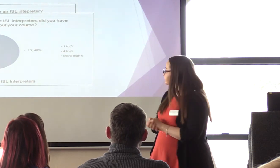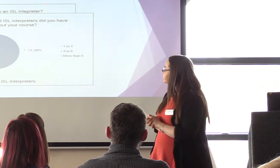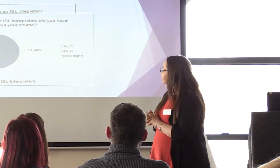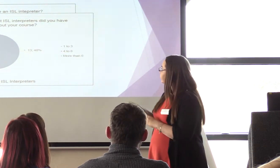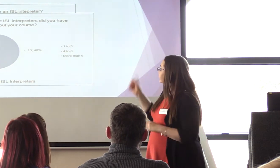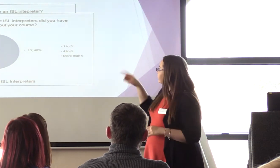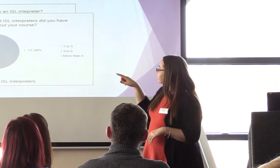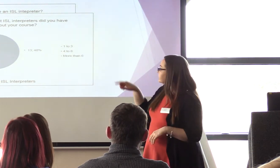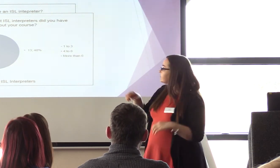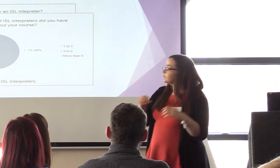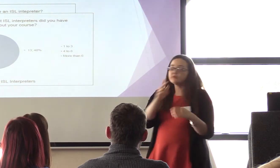interpreters throughout their course.